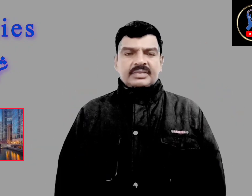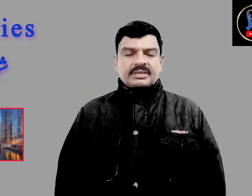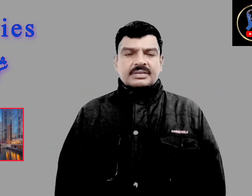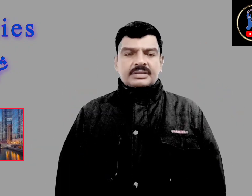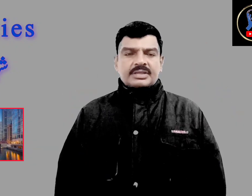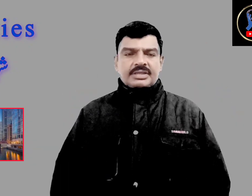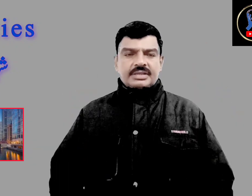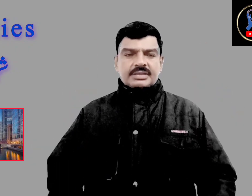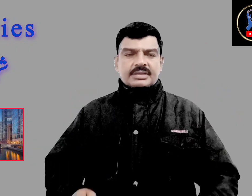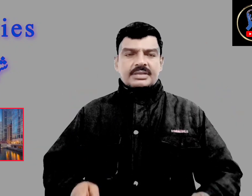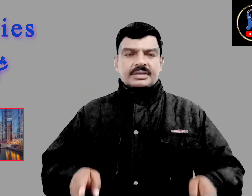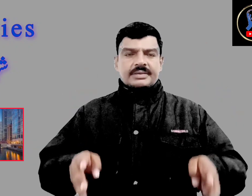cities,